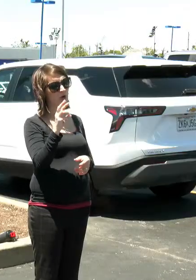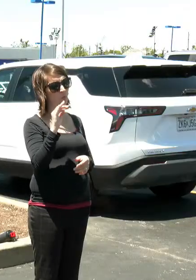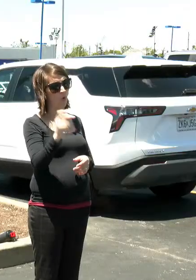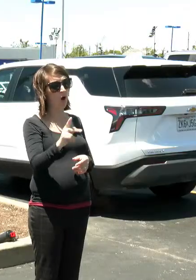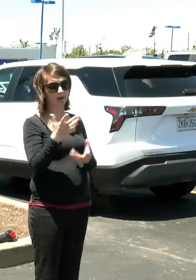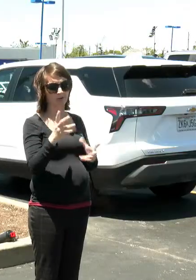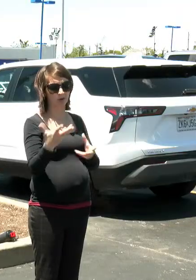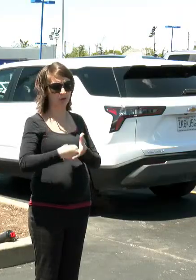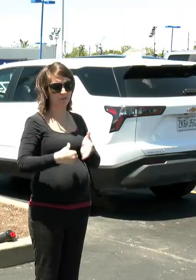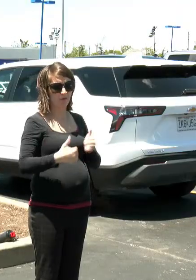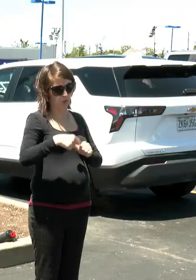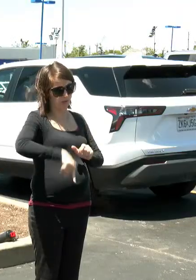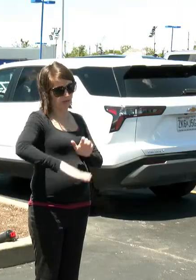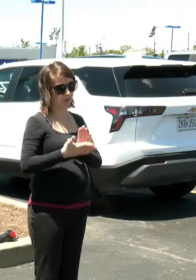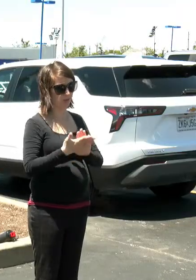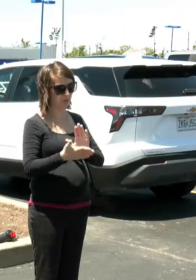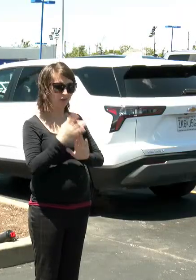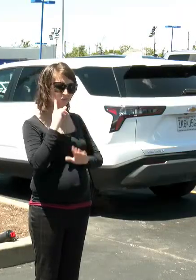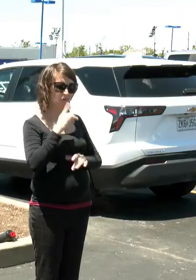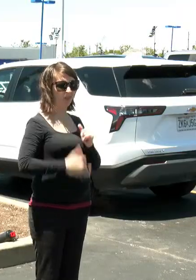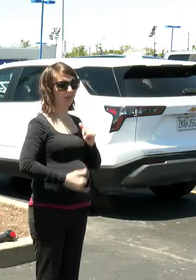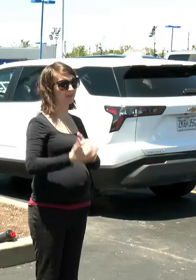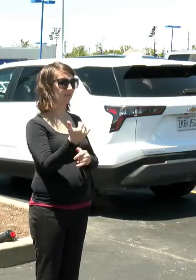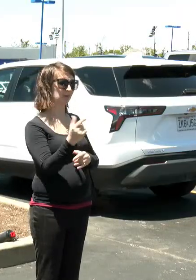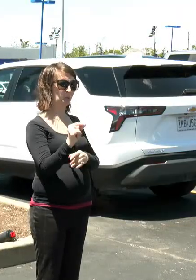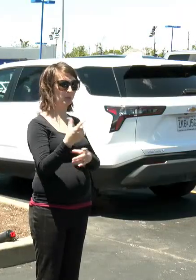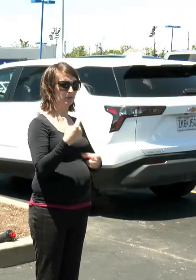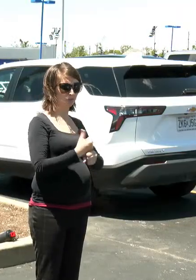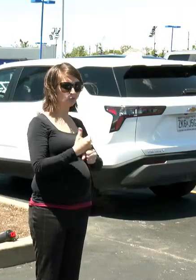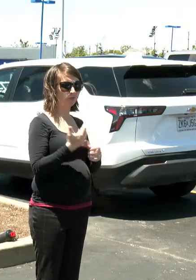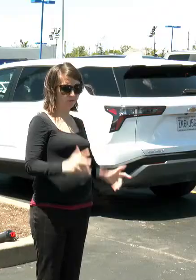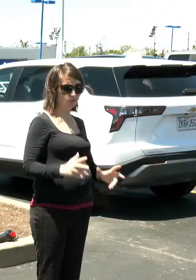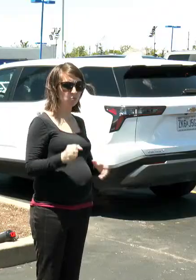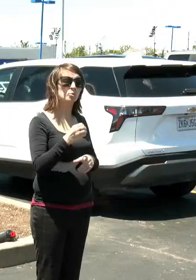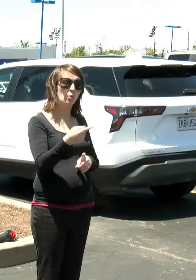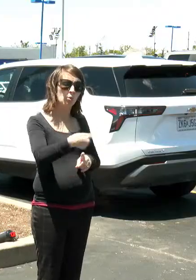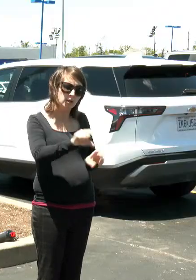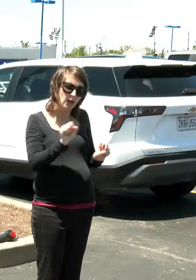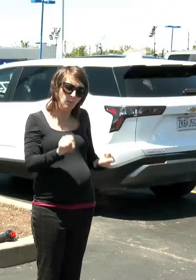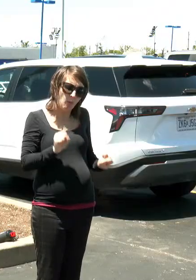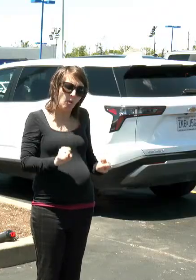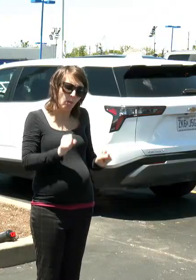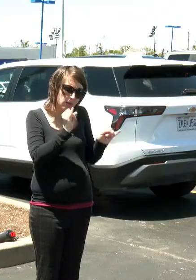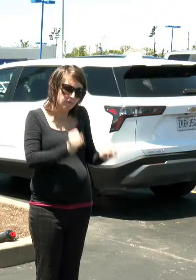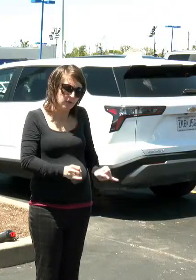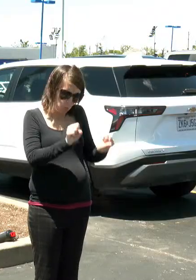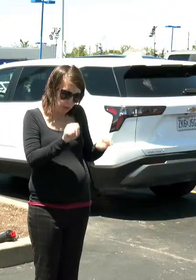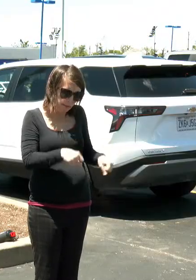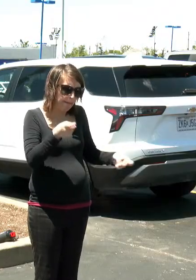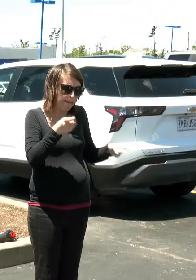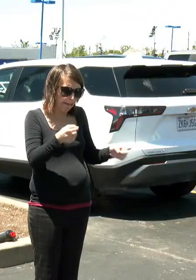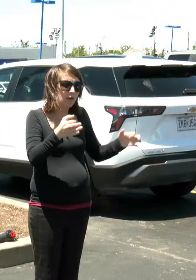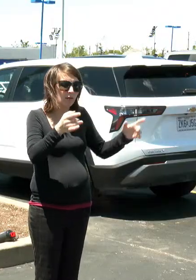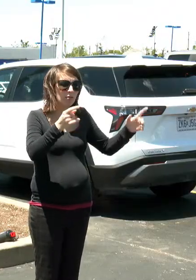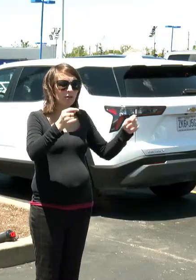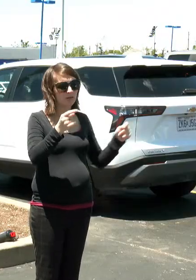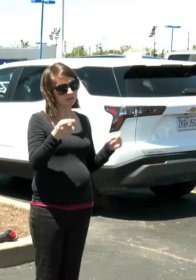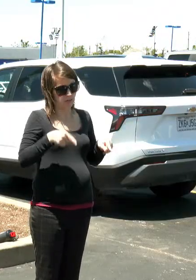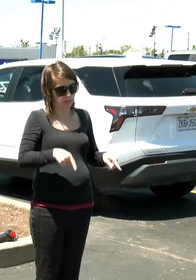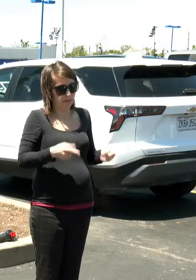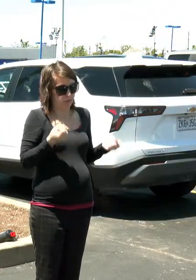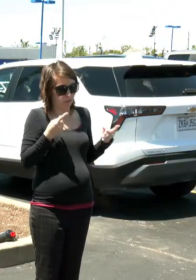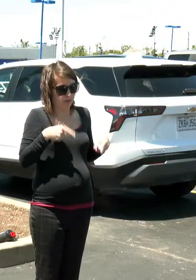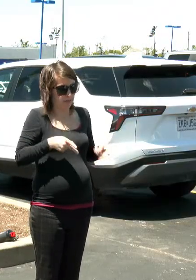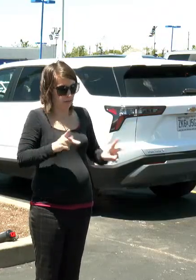these operations for the last 15, 20 years. So he is the capable individual to handle this. This allows us